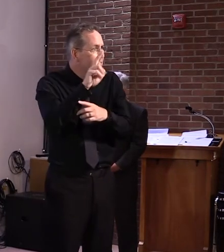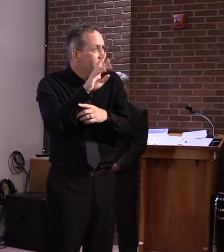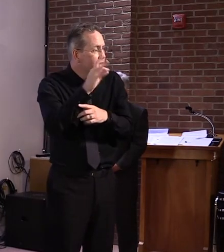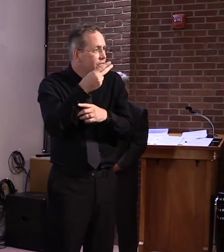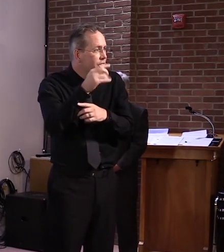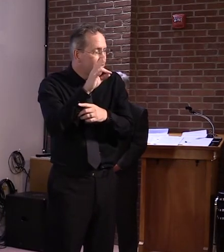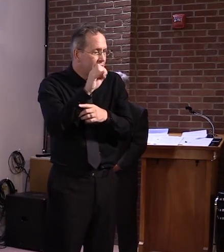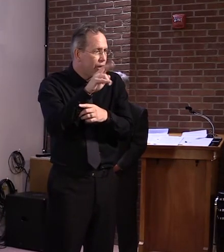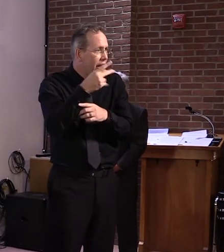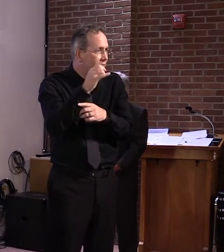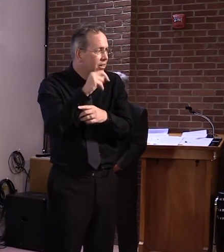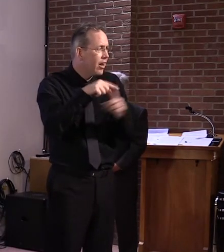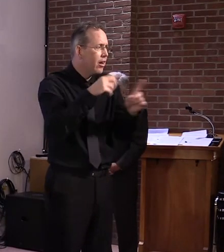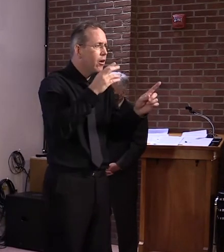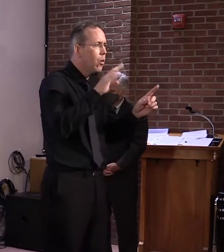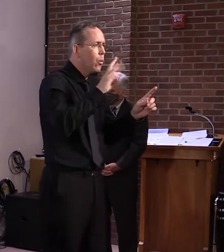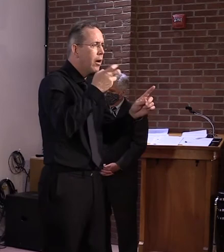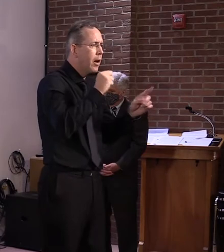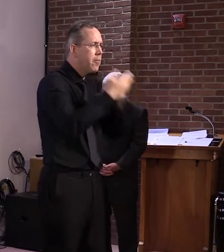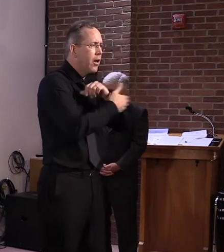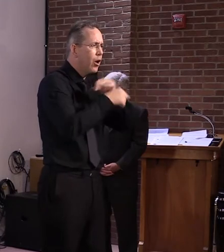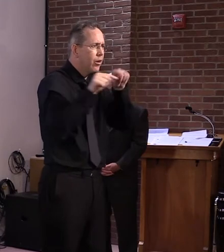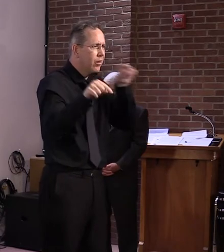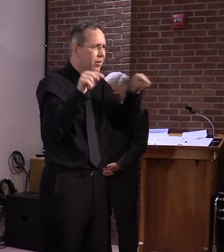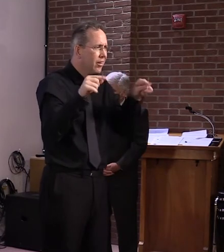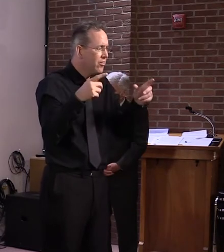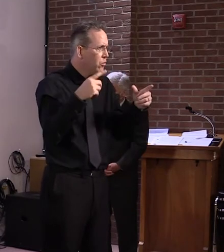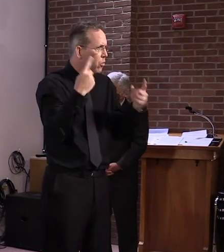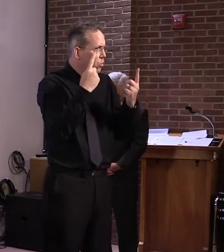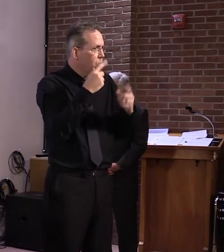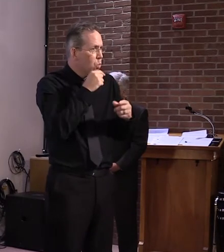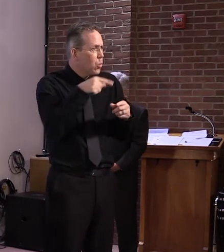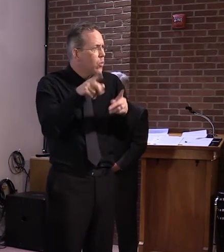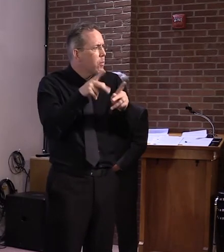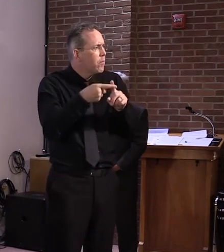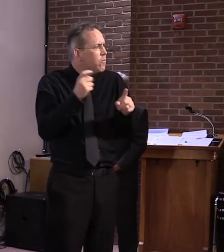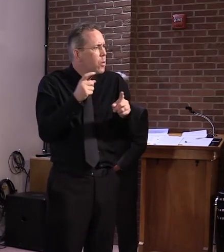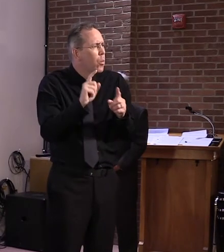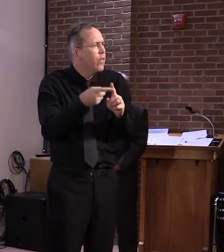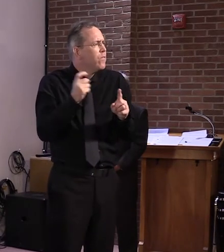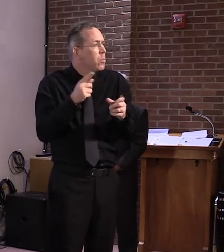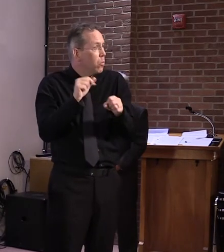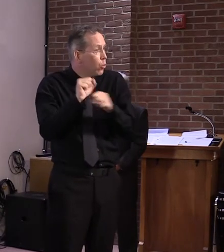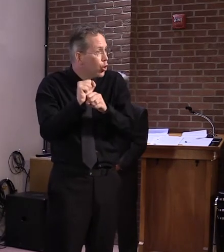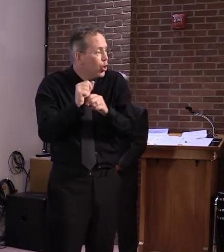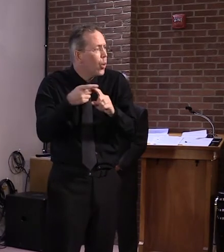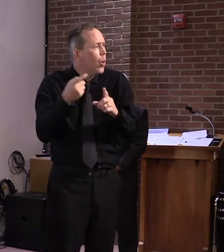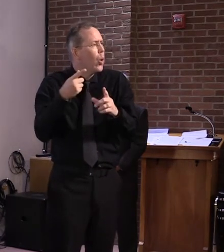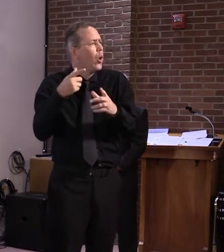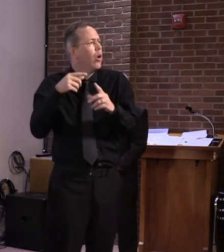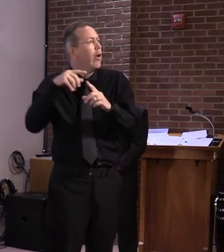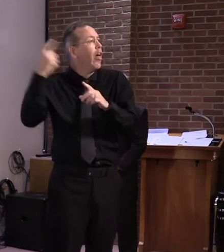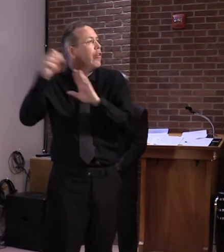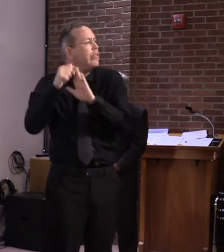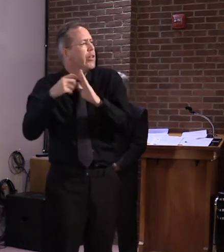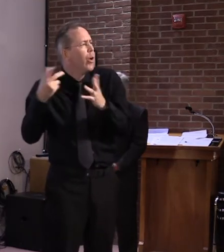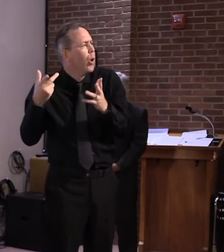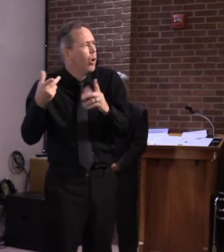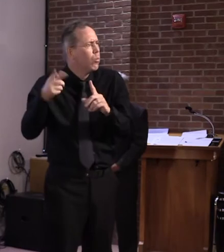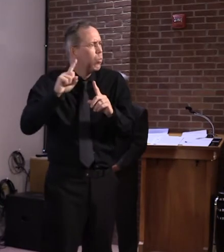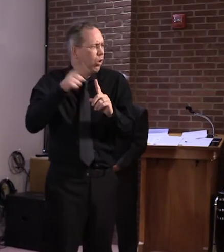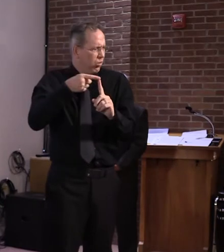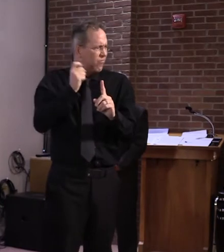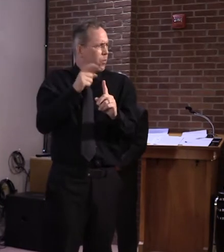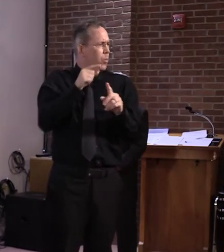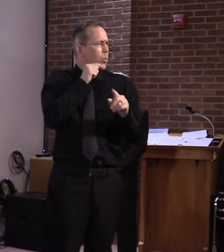all where these few outbreaks we've had over the past few weeks originated? I think it'll take a little bit of time for the contact